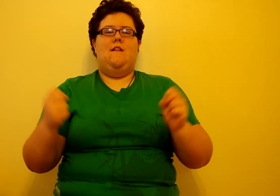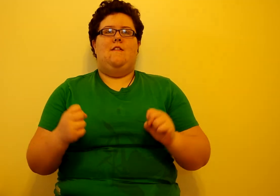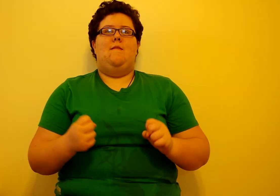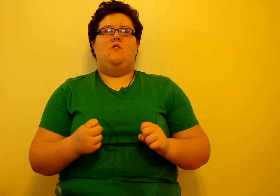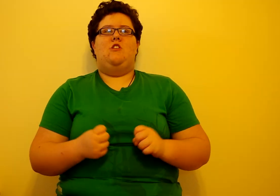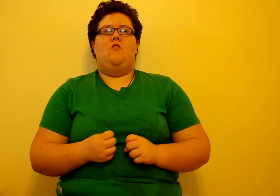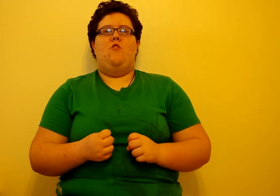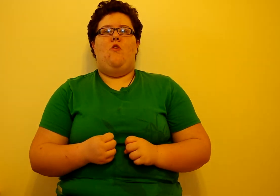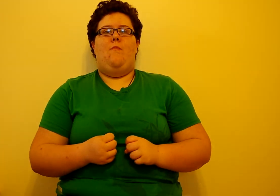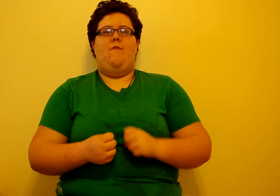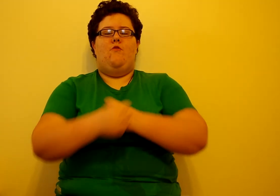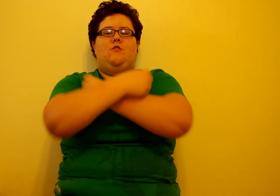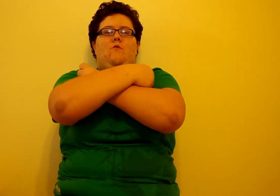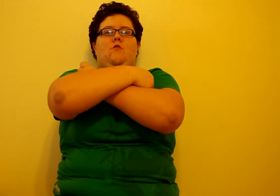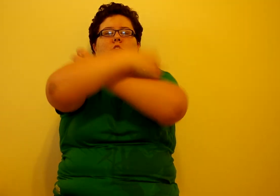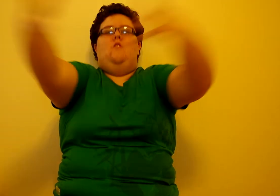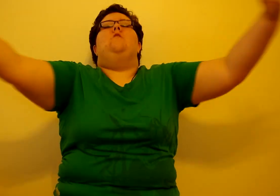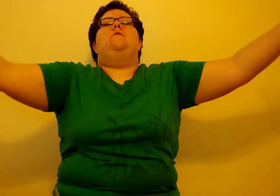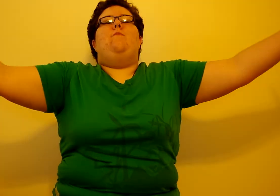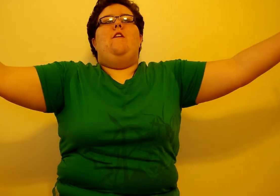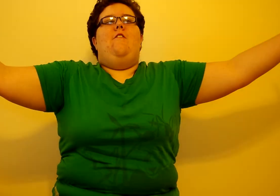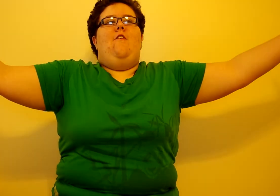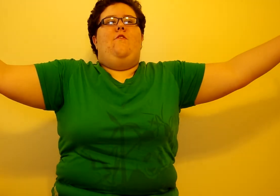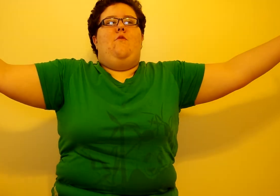type of shared they're hoping for. So, spread it all over the world.